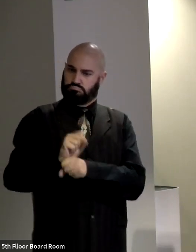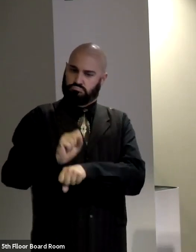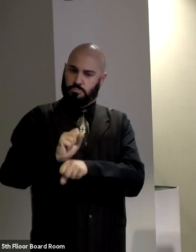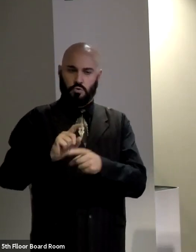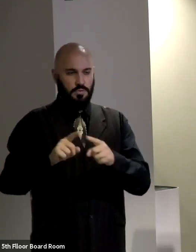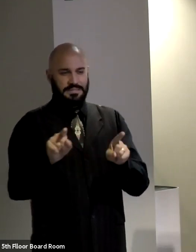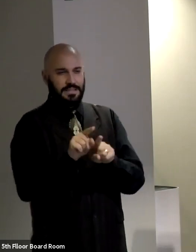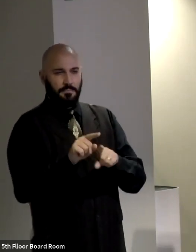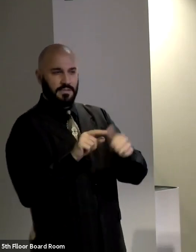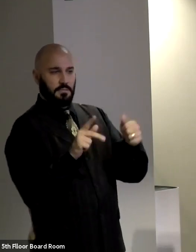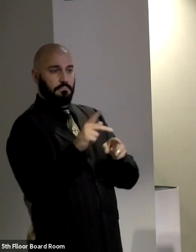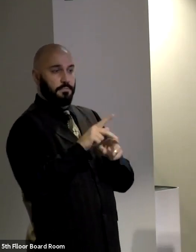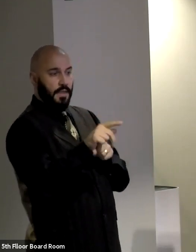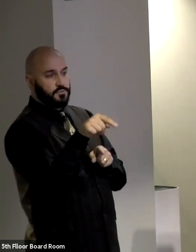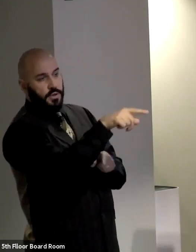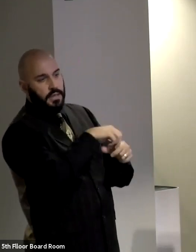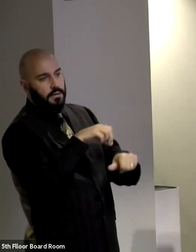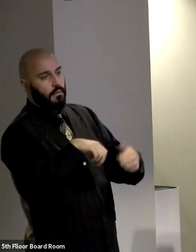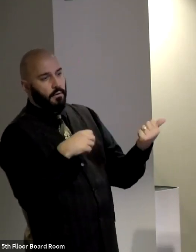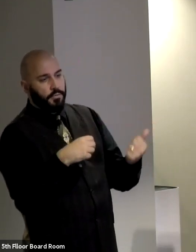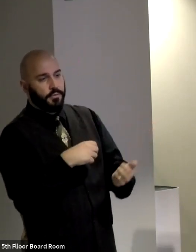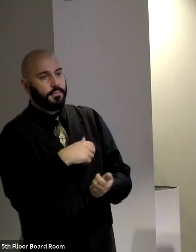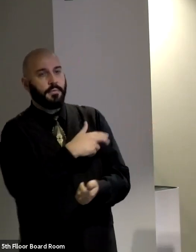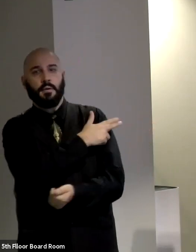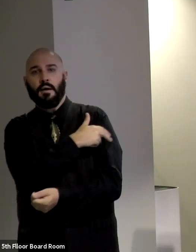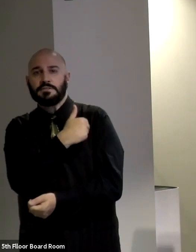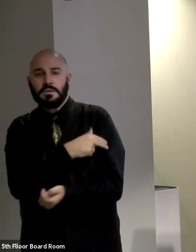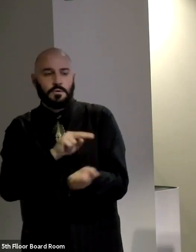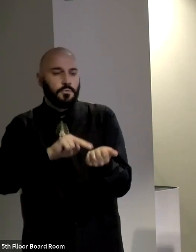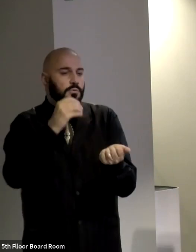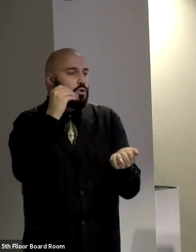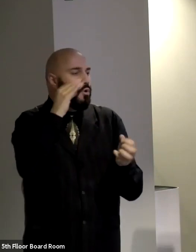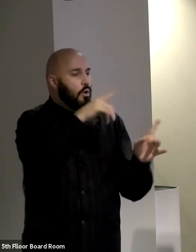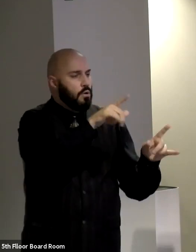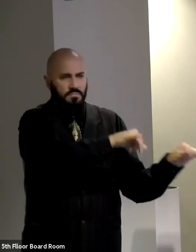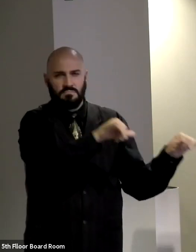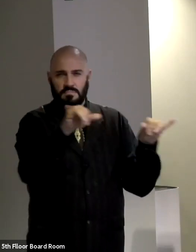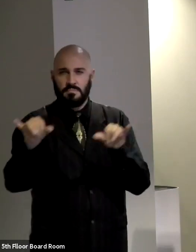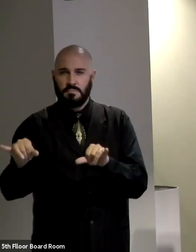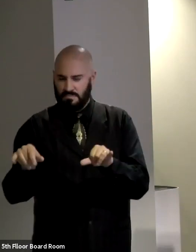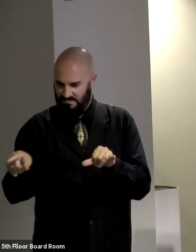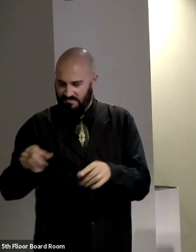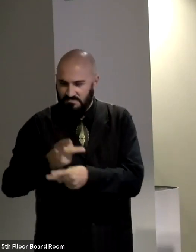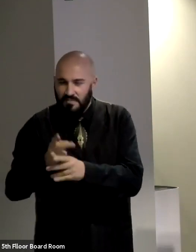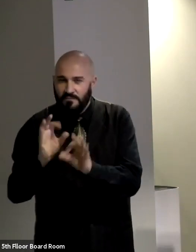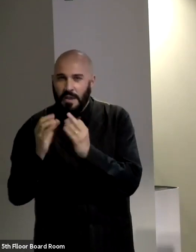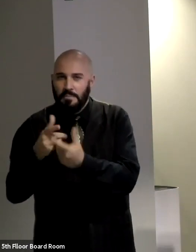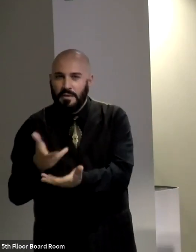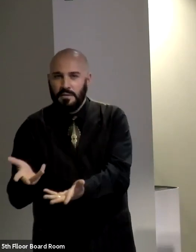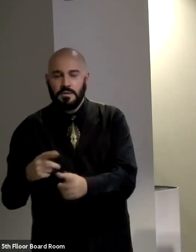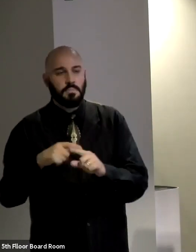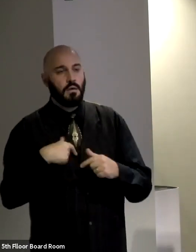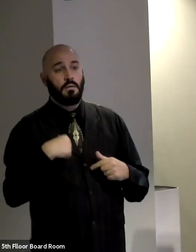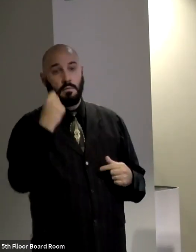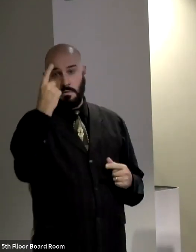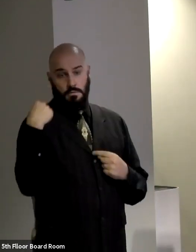manner as those currently working in licensed facilities. The caregiver portal is not used by